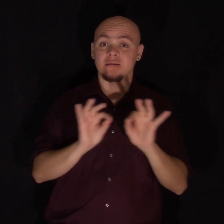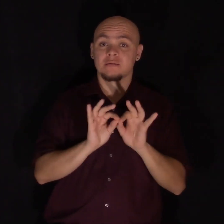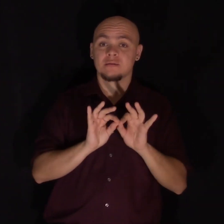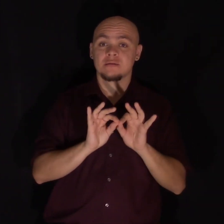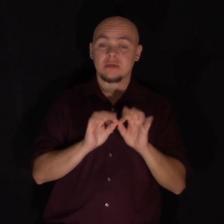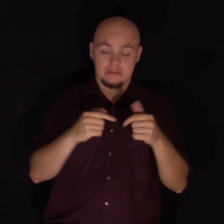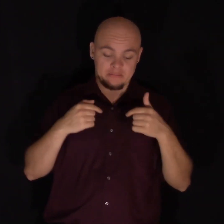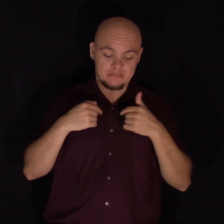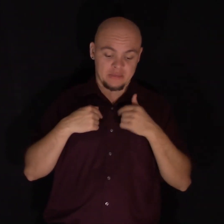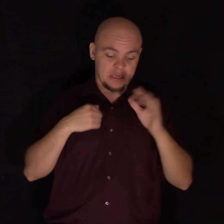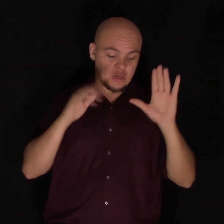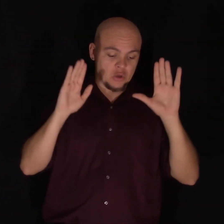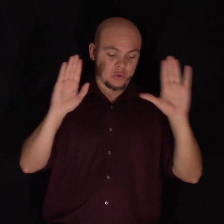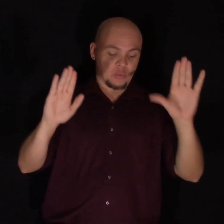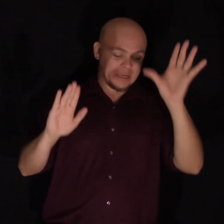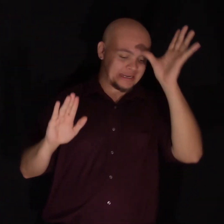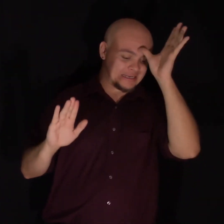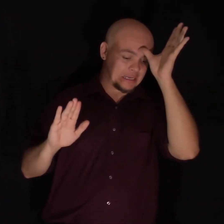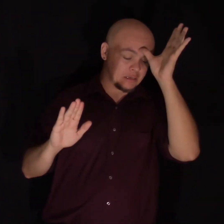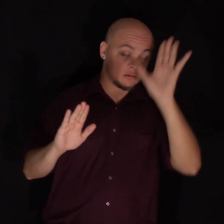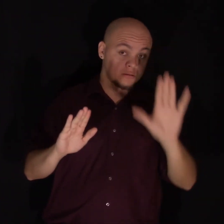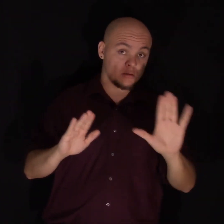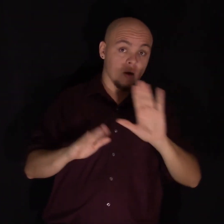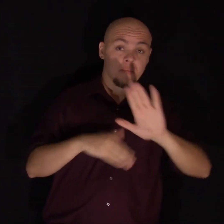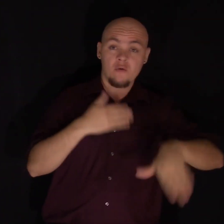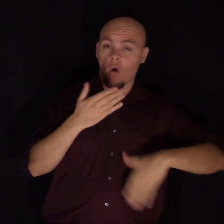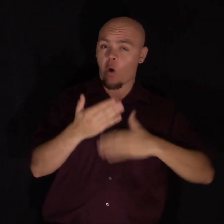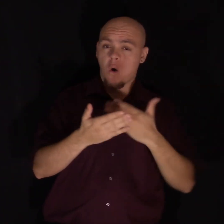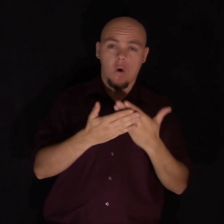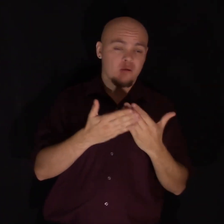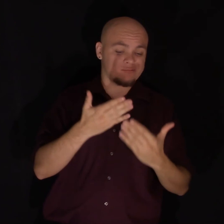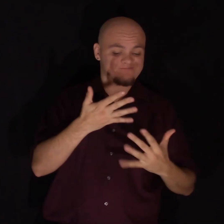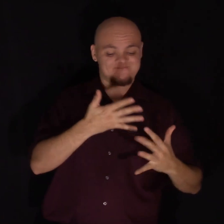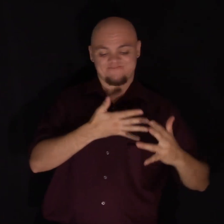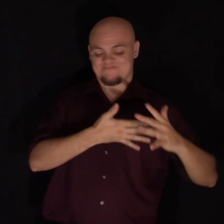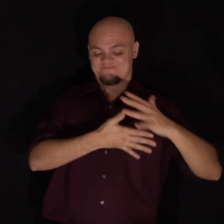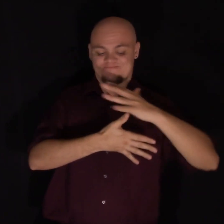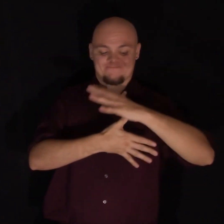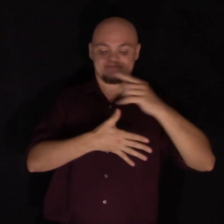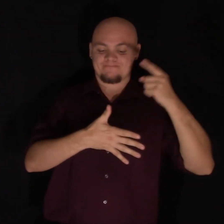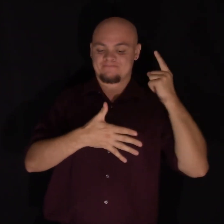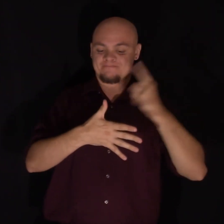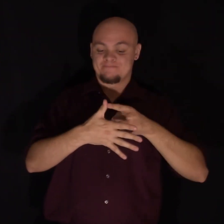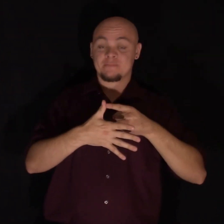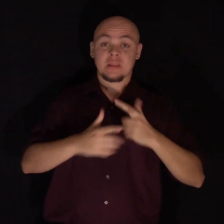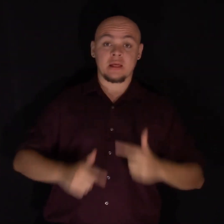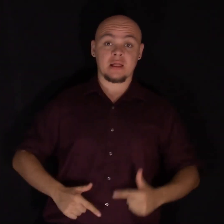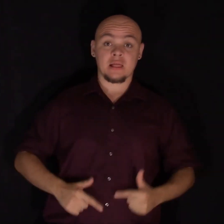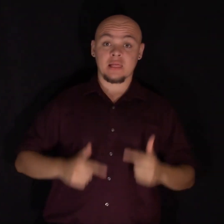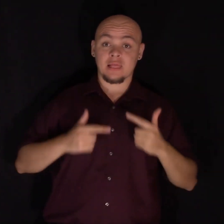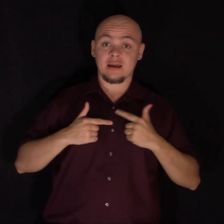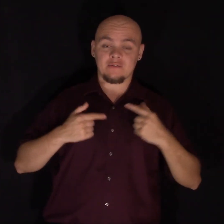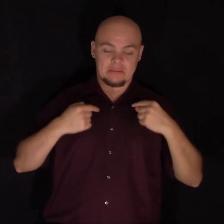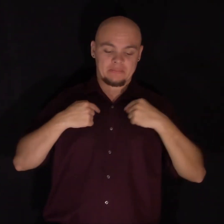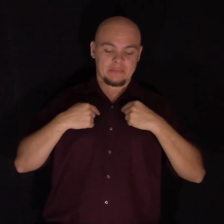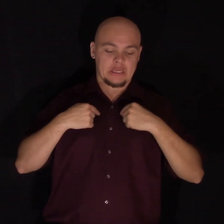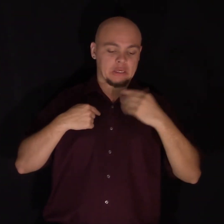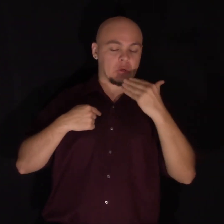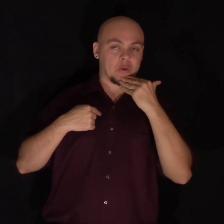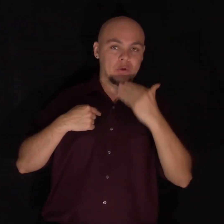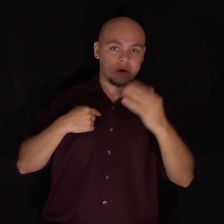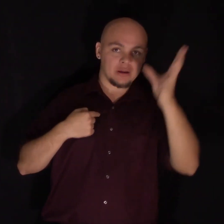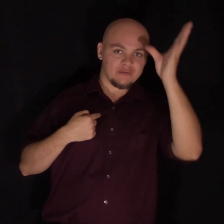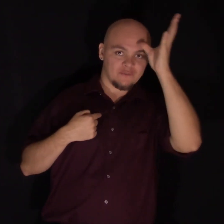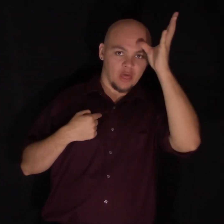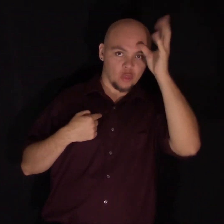dad. Above all, the only goal I have in life is to be a good dad. I